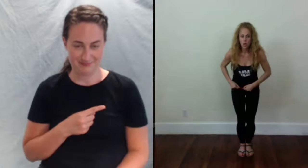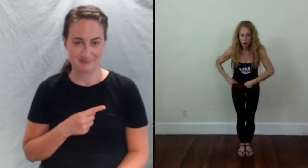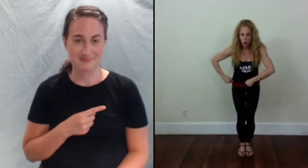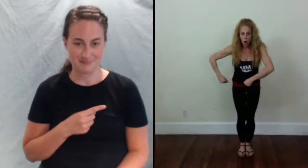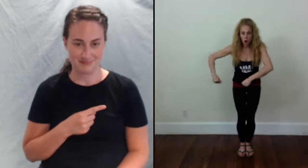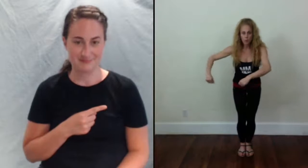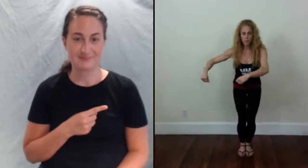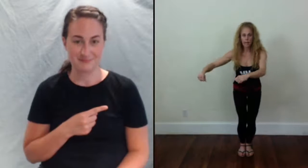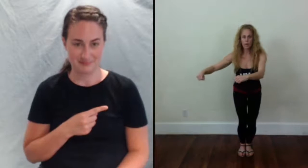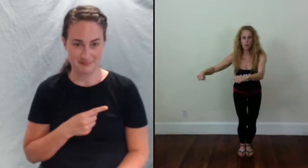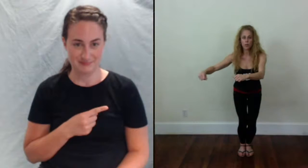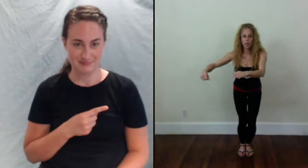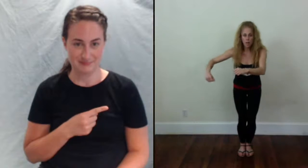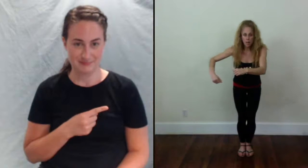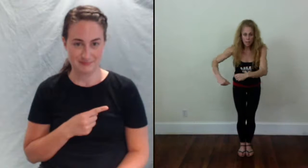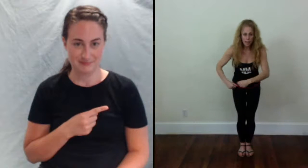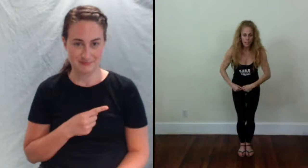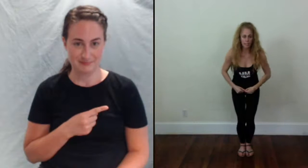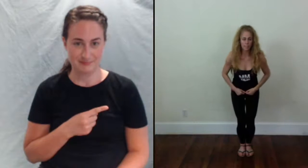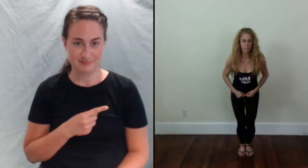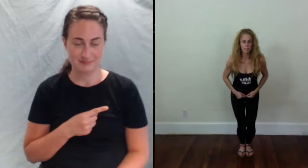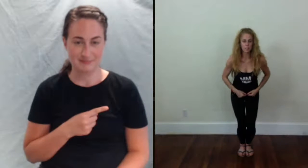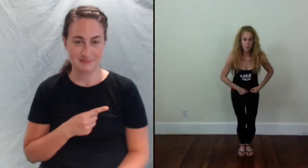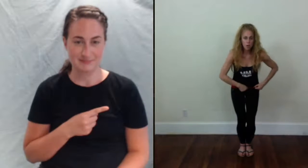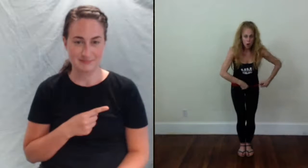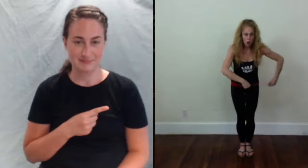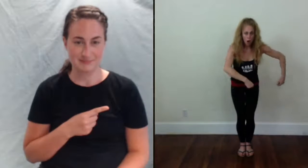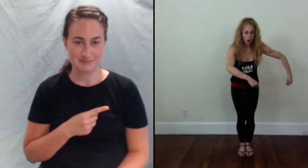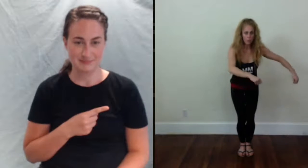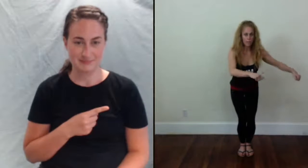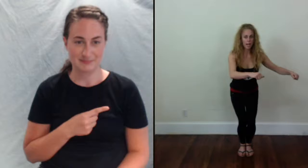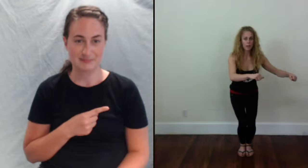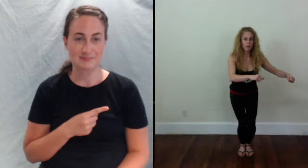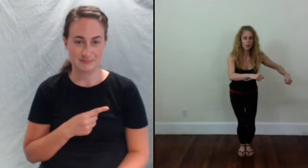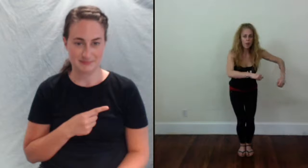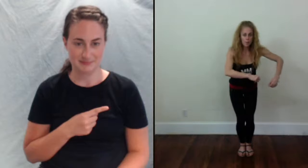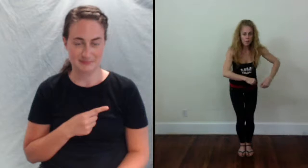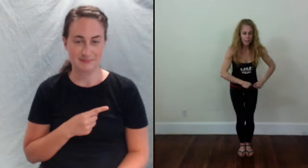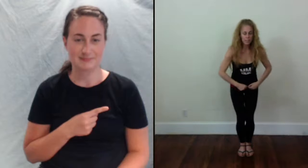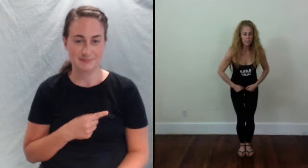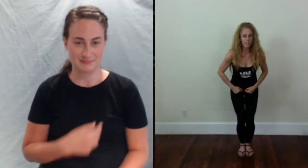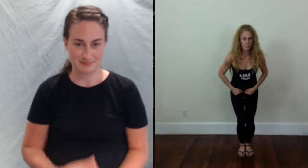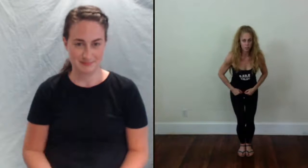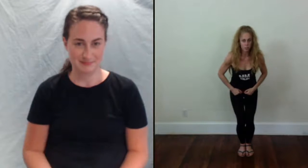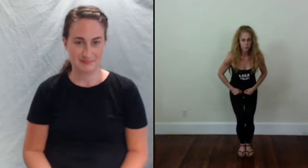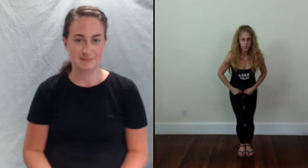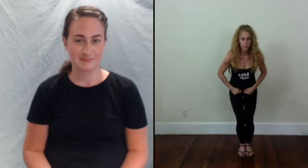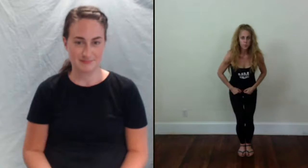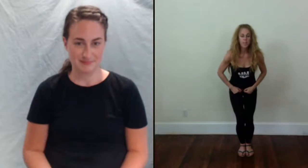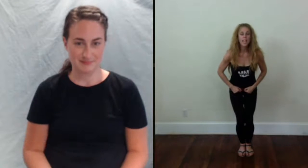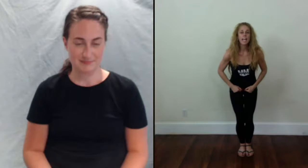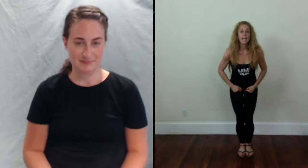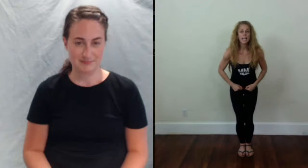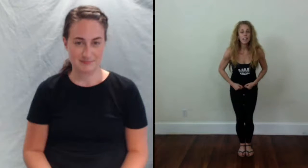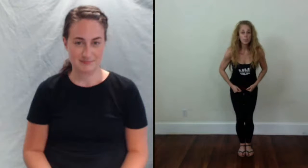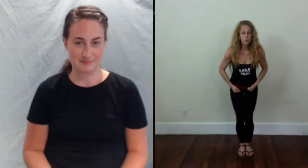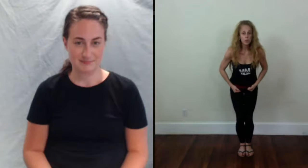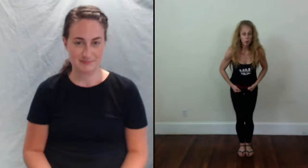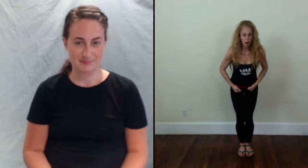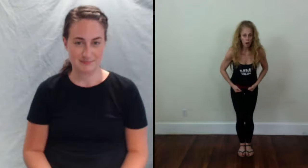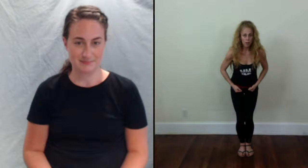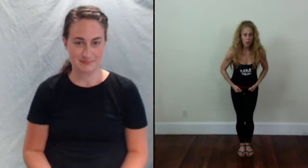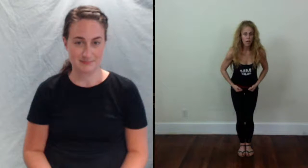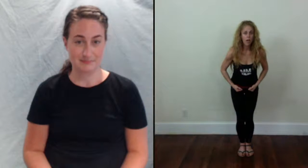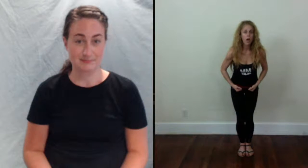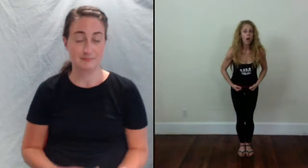center. Arms out and back to the center. Arms out and back to the center. If